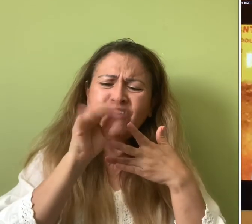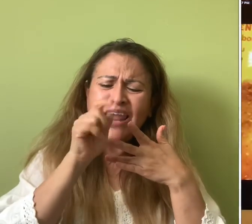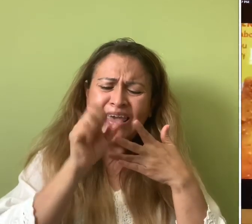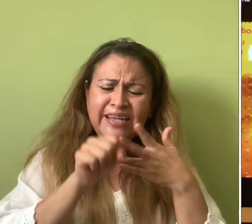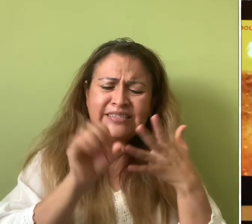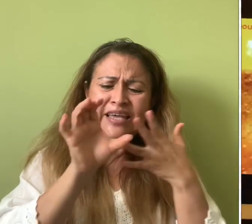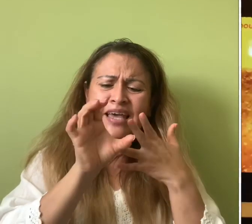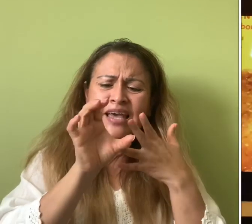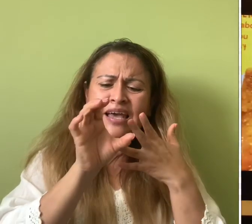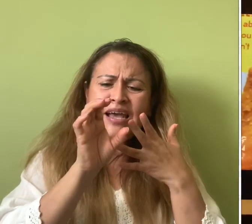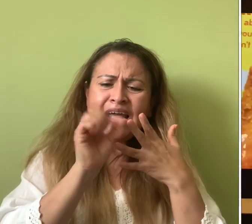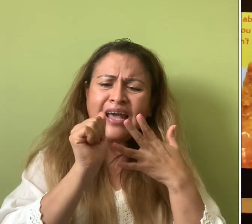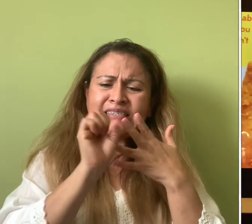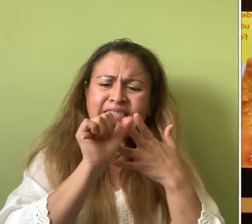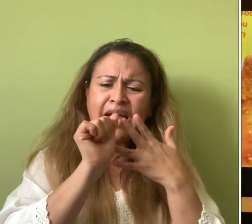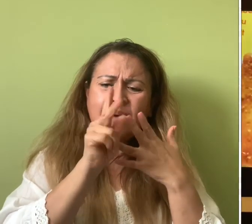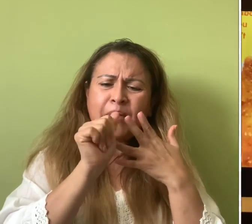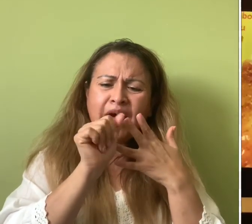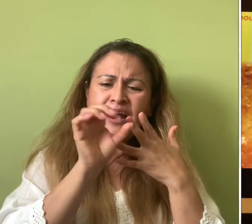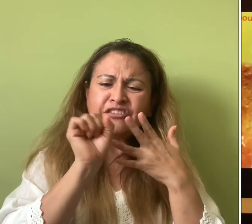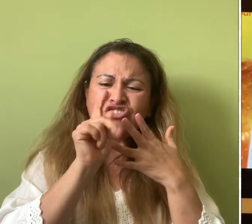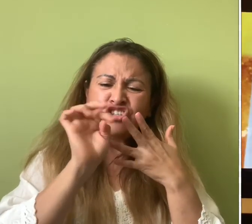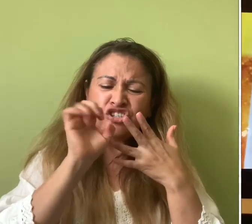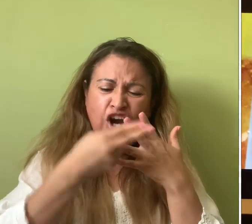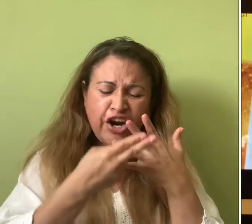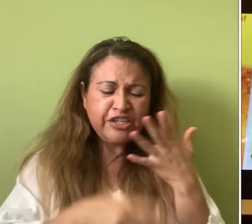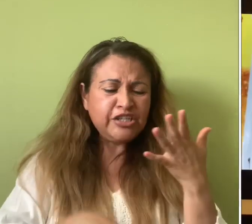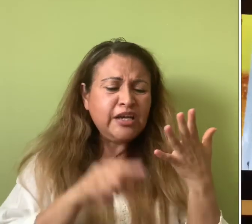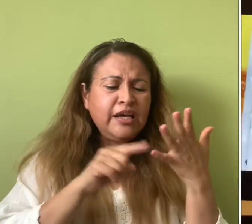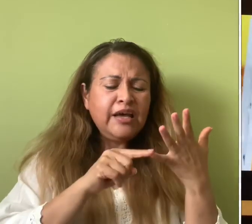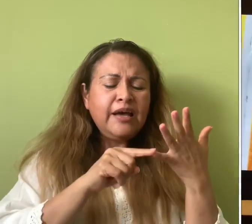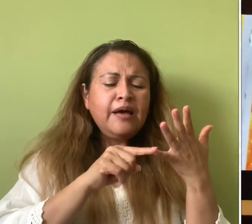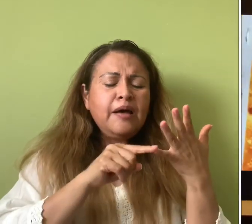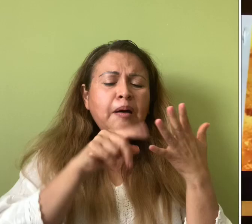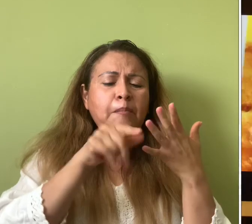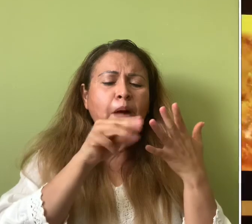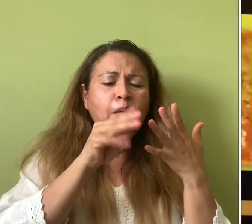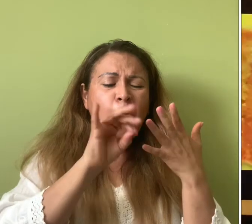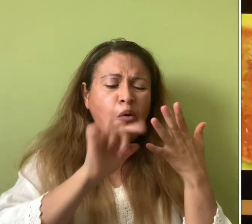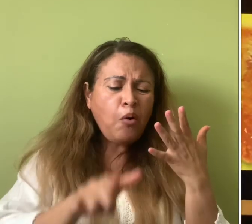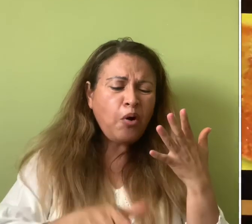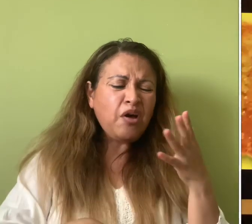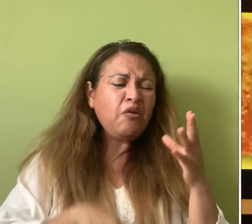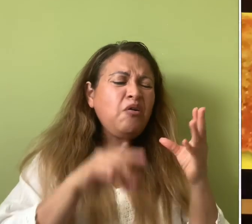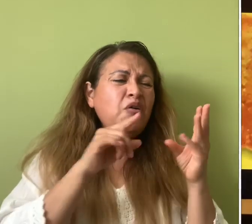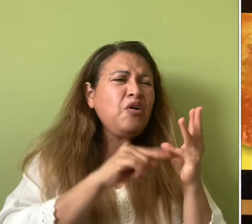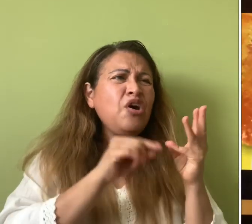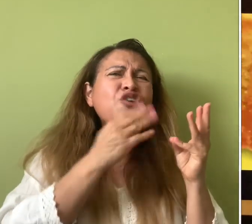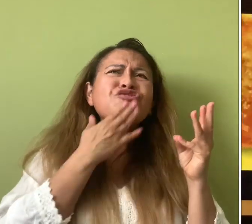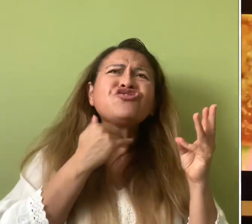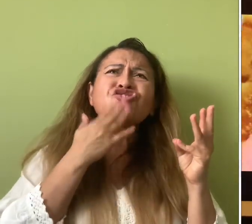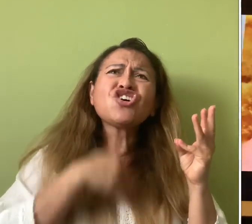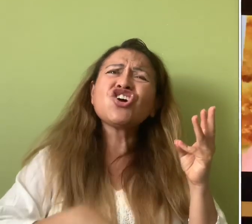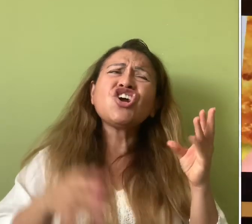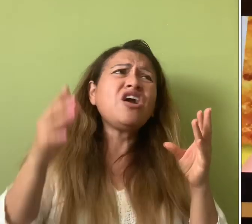cassava starch. Ooh, see, palm oil, but not red. Natural flavors, maltodextrin, sugar,